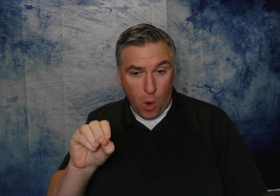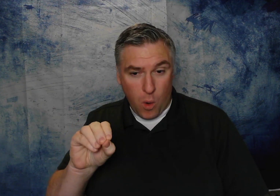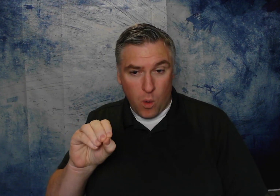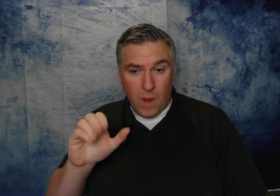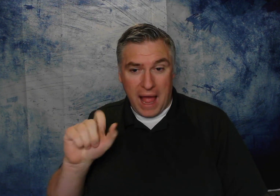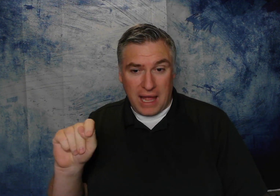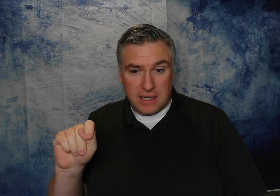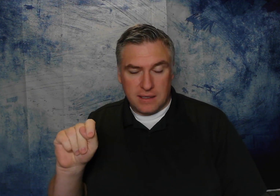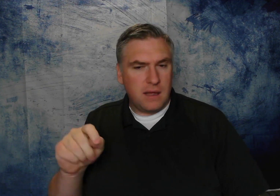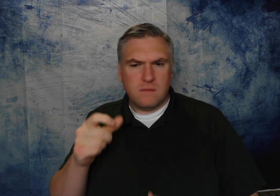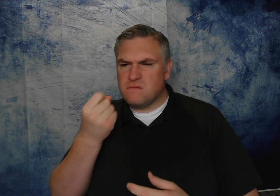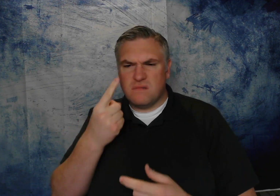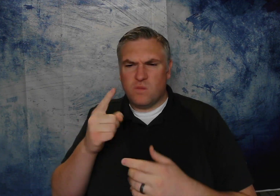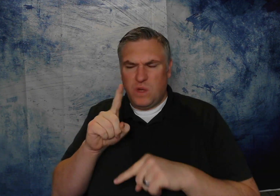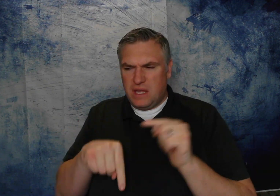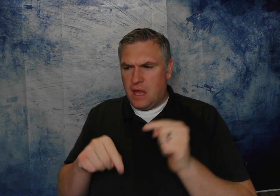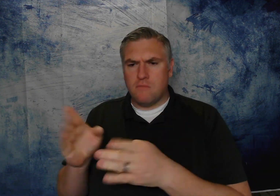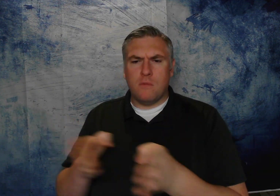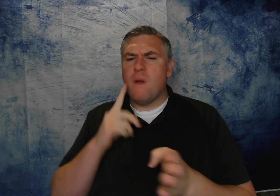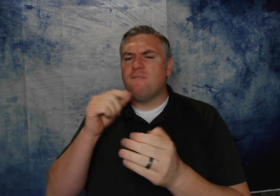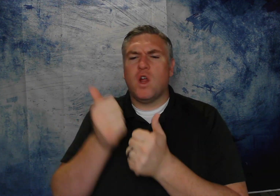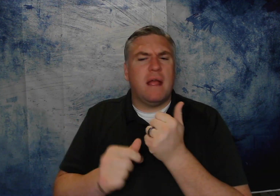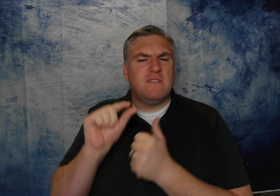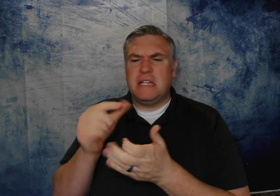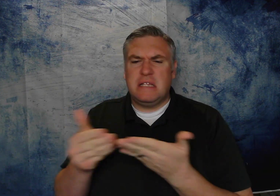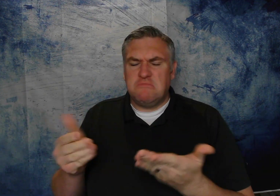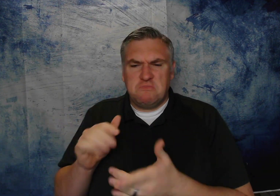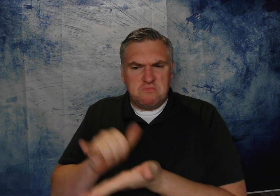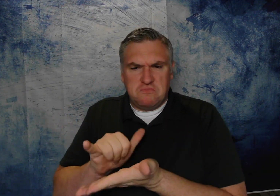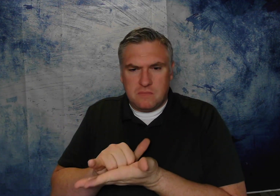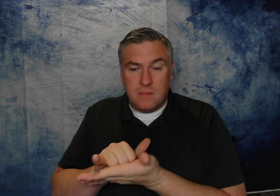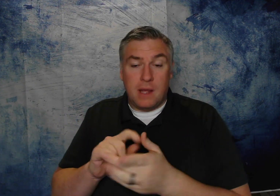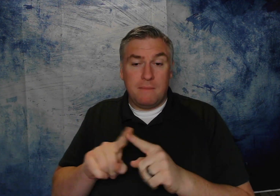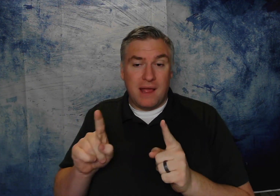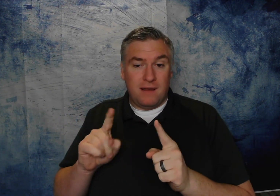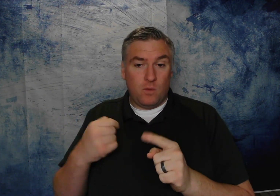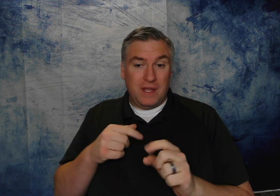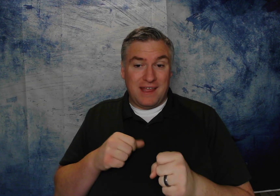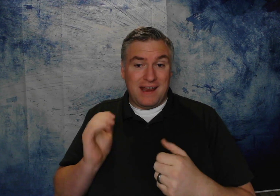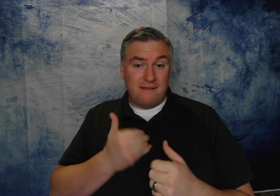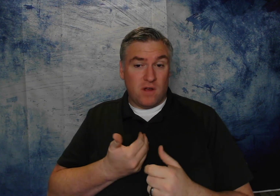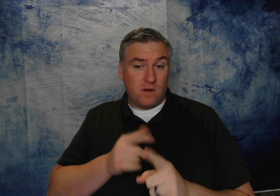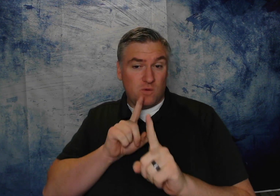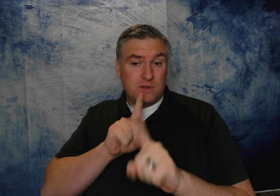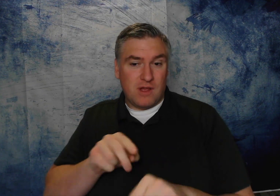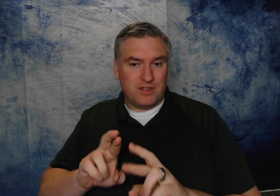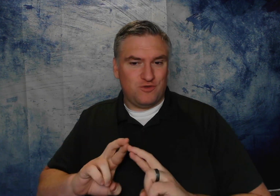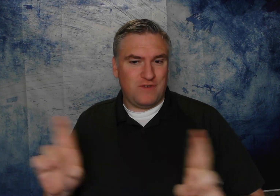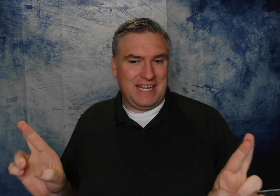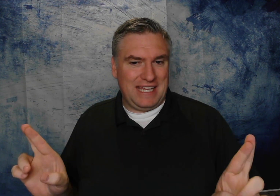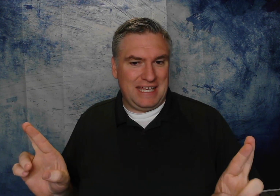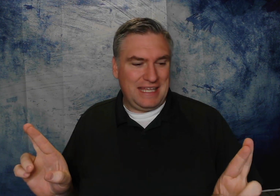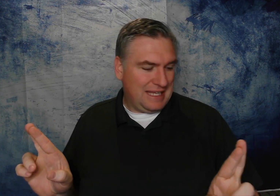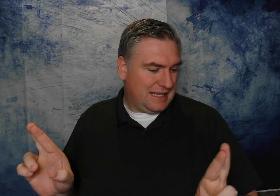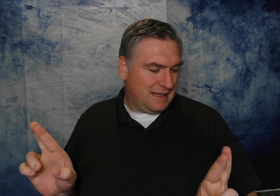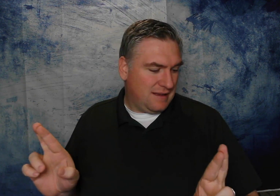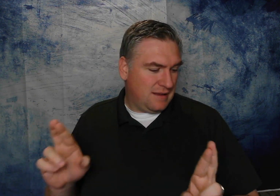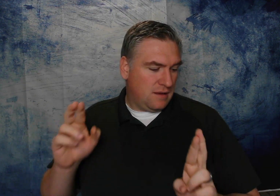In ready mode, we need to be proactive. Now, that doesn't mean we can't prepare for every little thing. That's impossible. But we need to have a